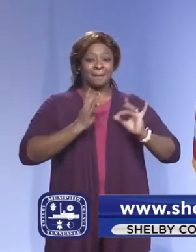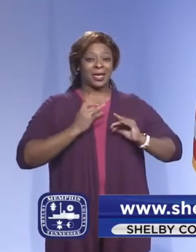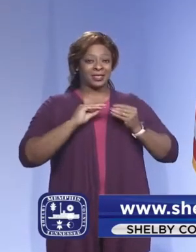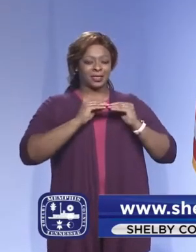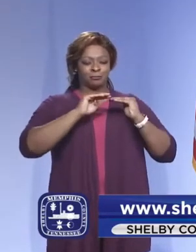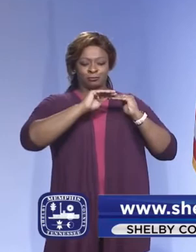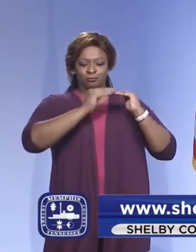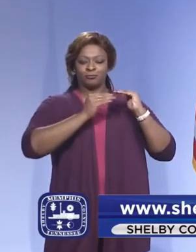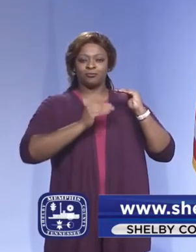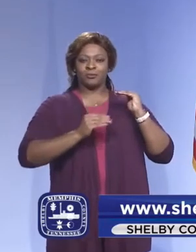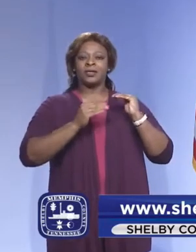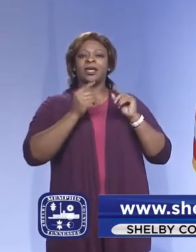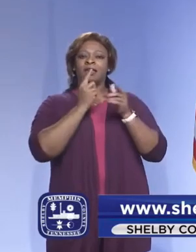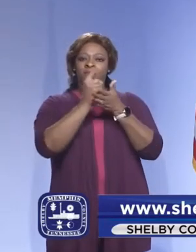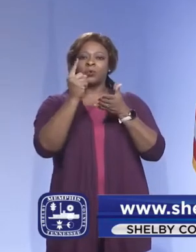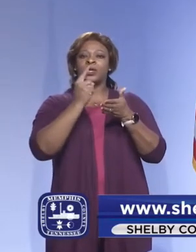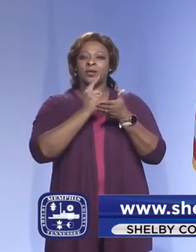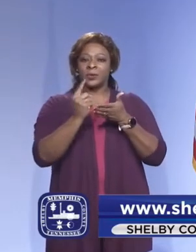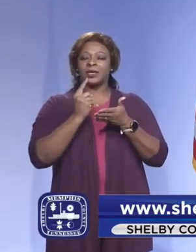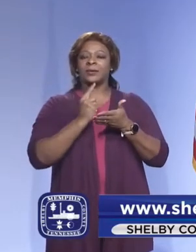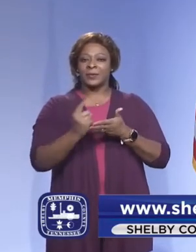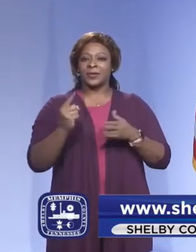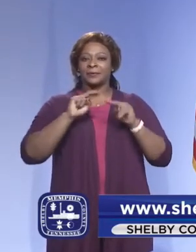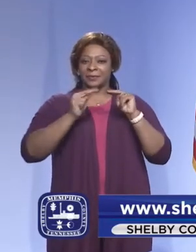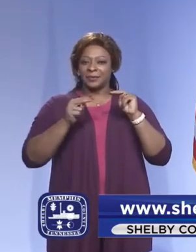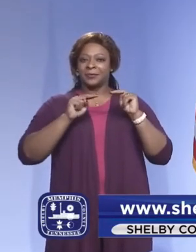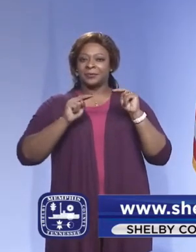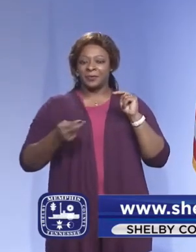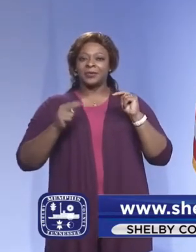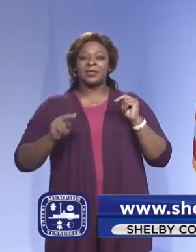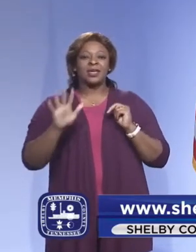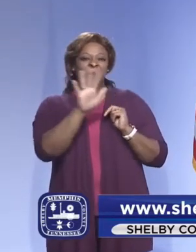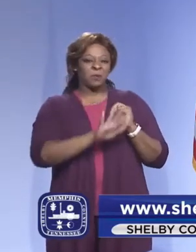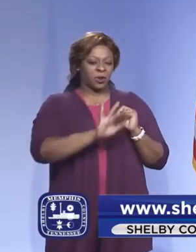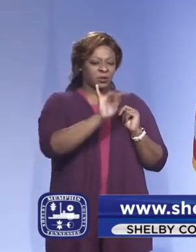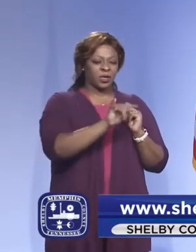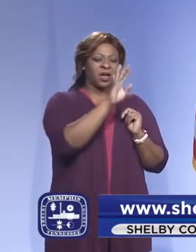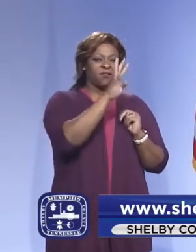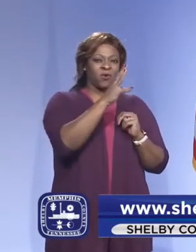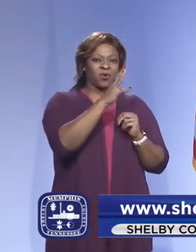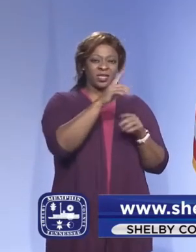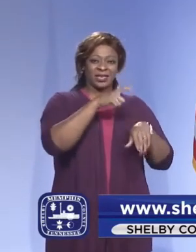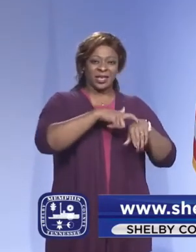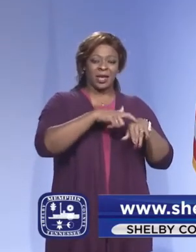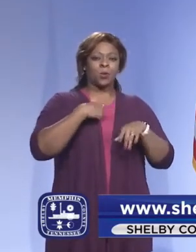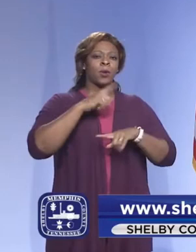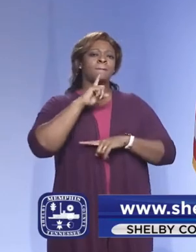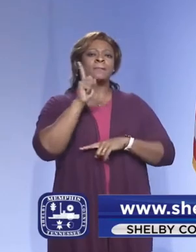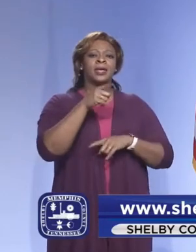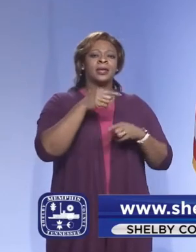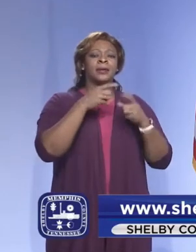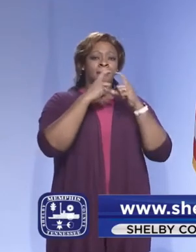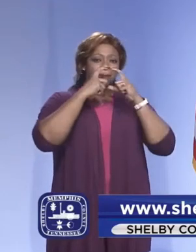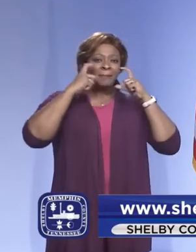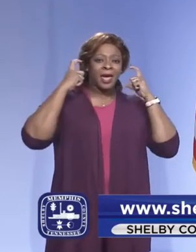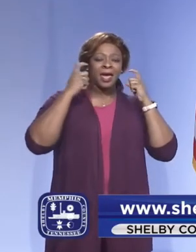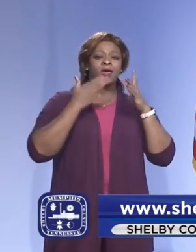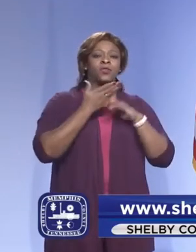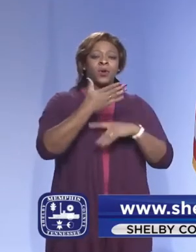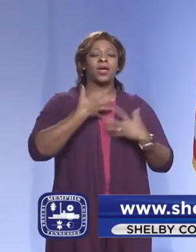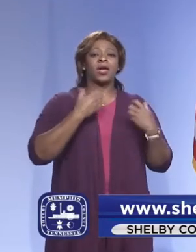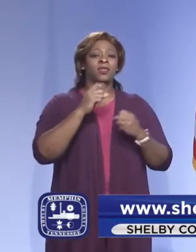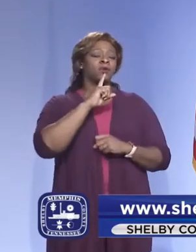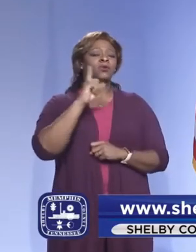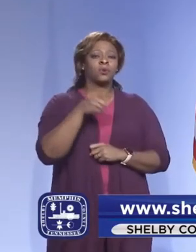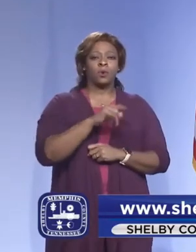rate week to week since around the 4th of July, when we mandated masking through the health directive,